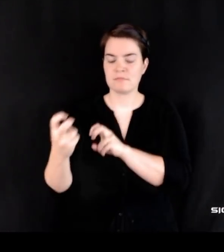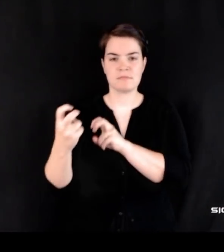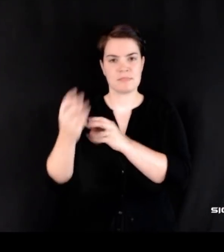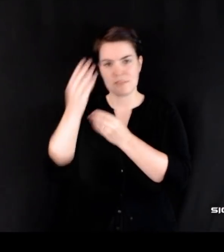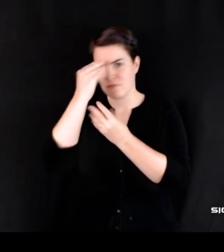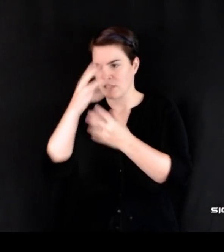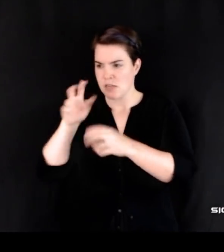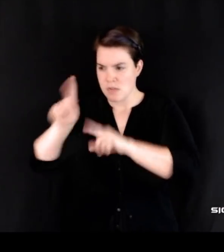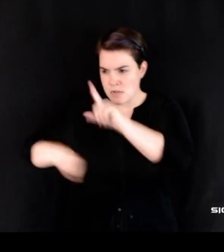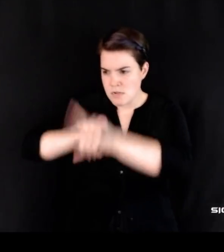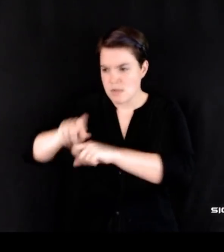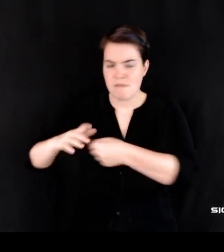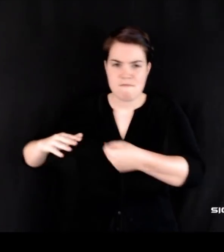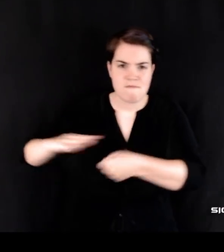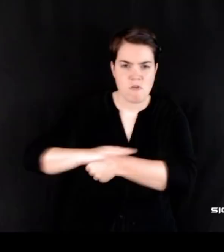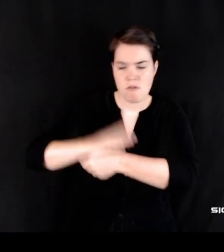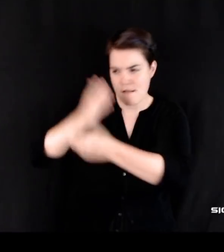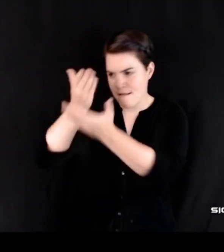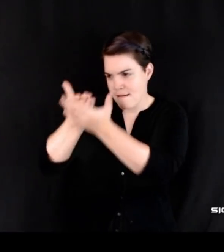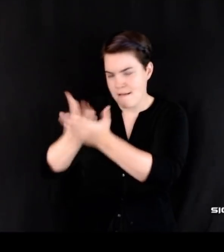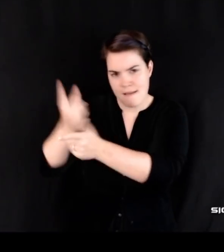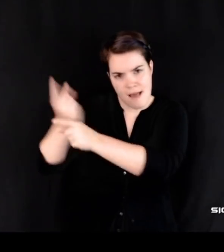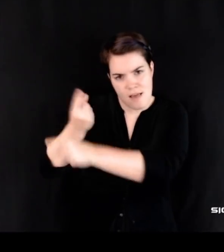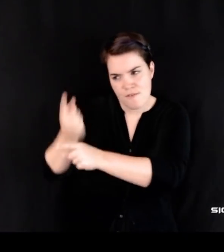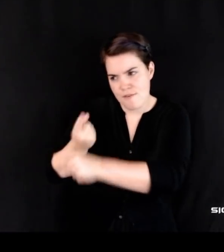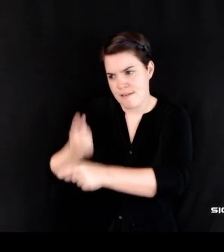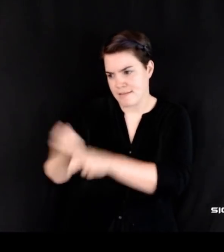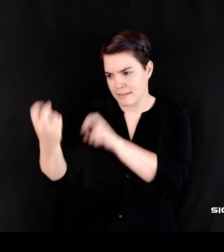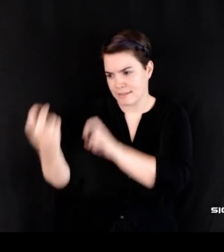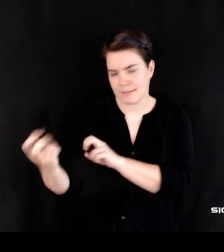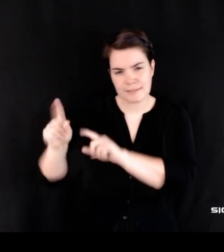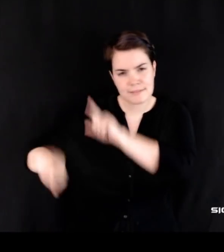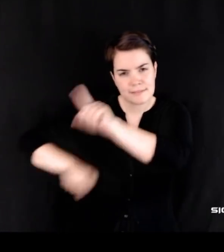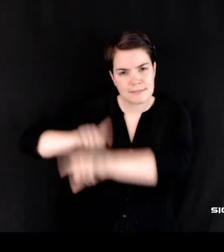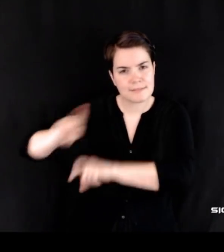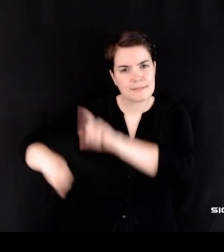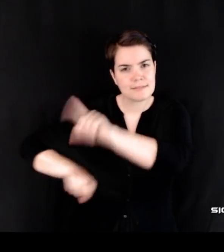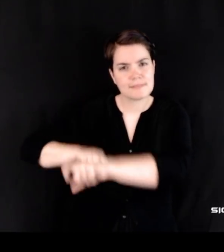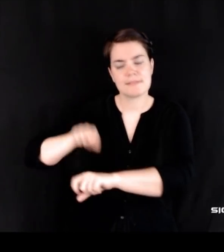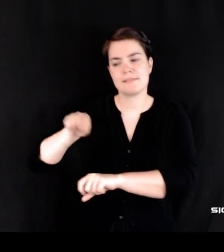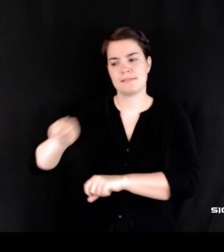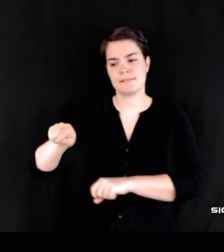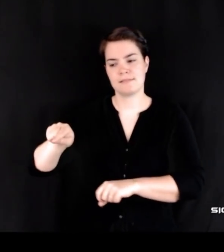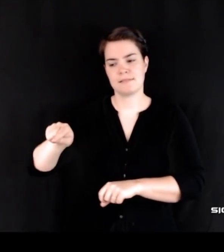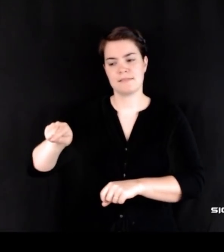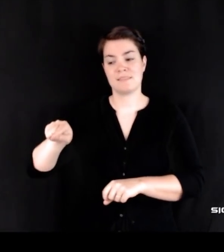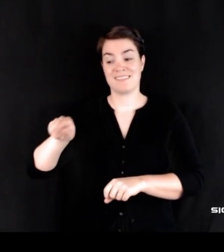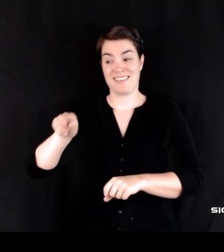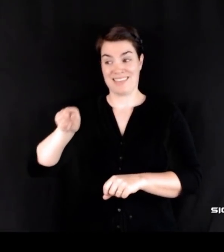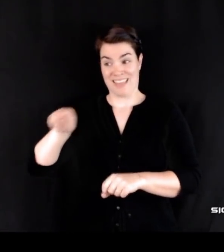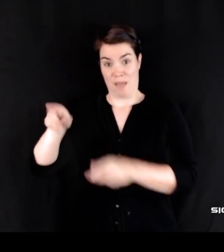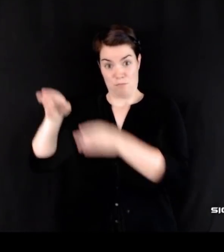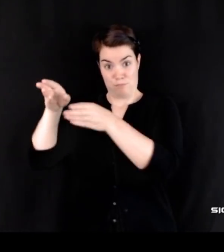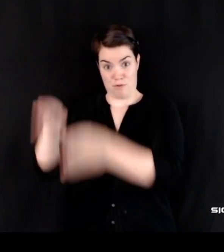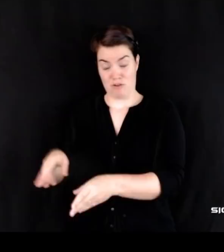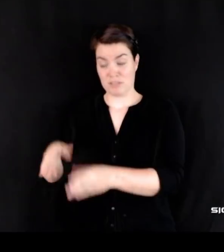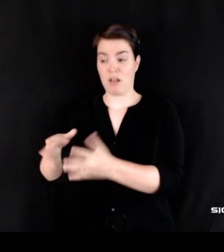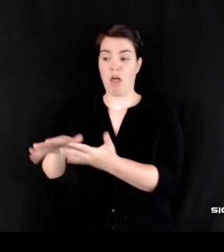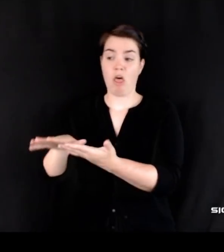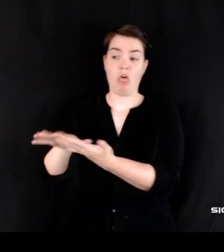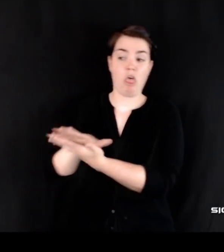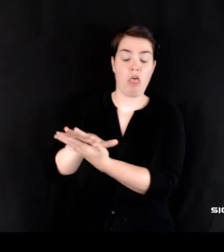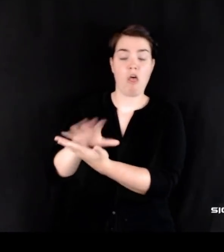accurate information from every person we questioned. When a subject of an investigation obstructs that